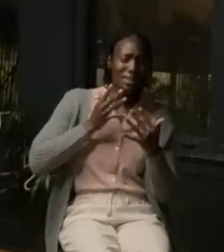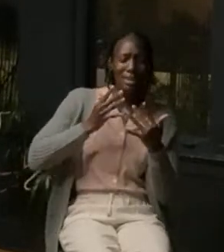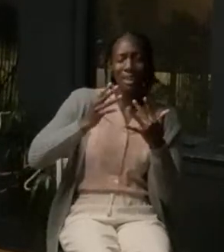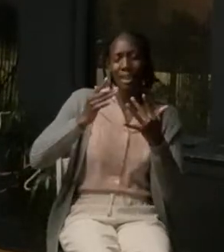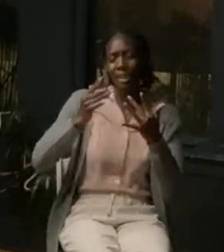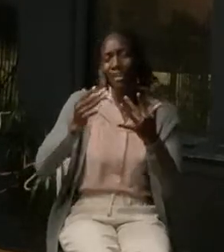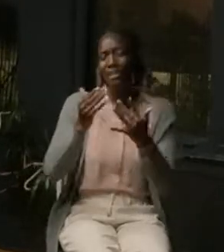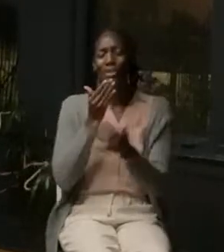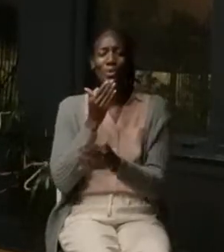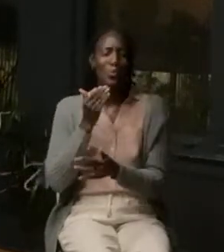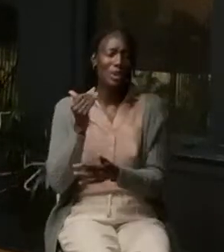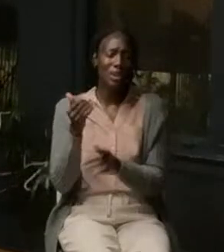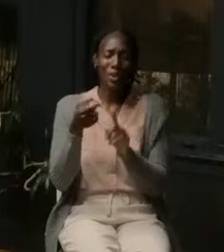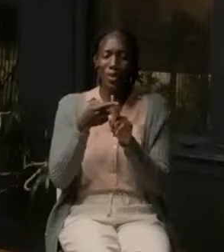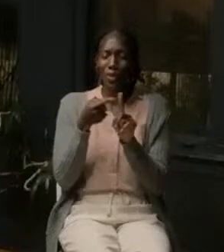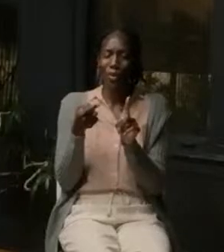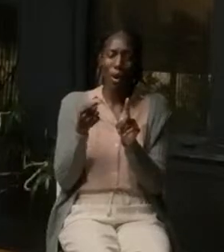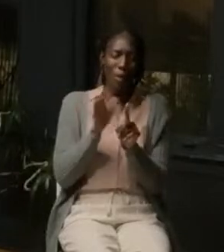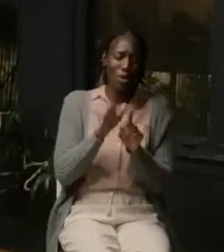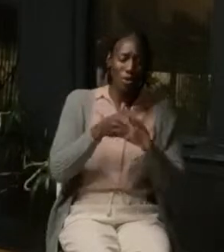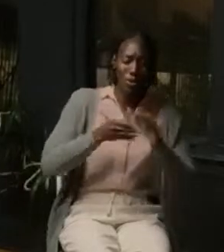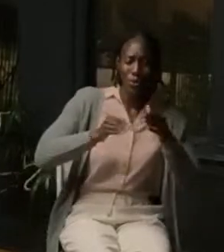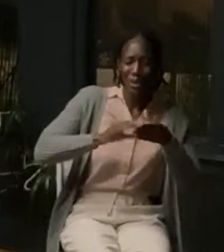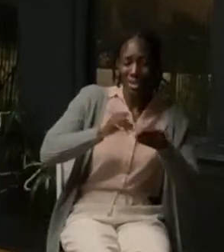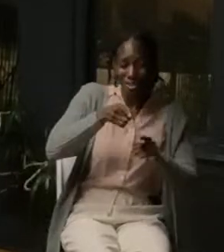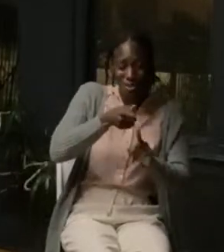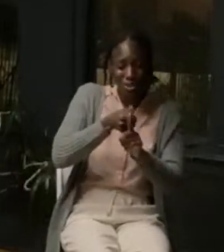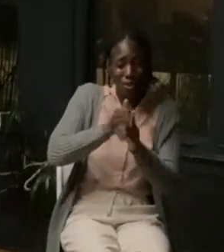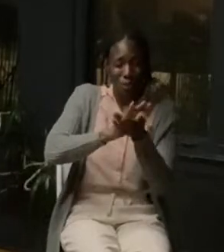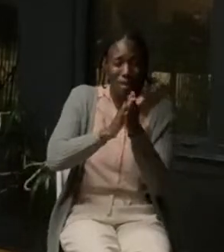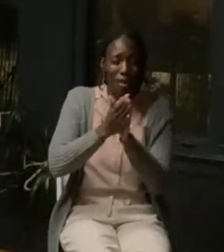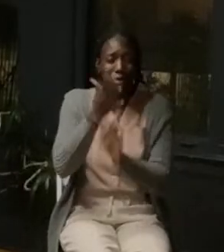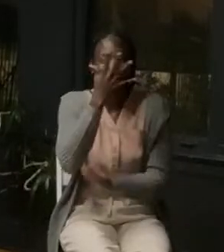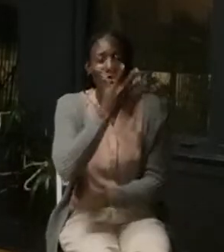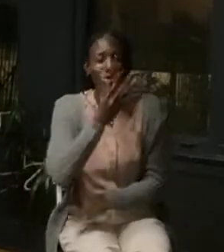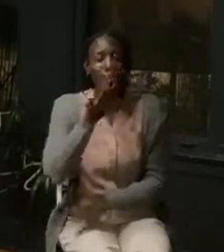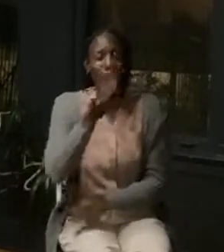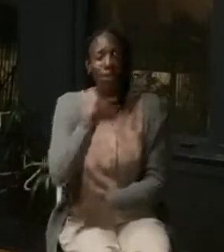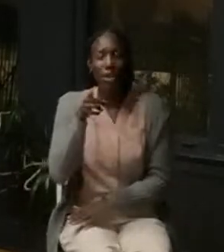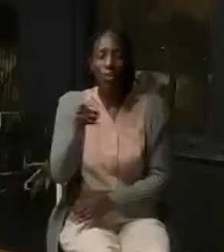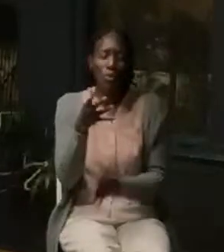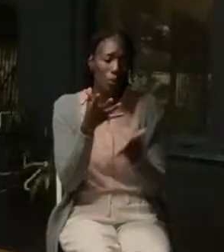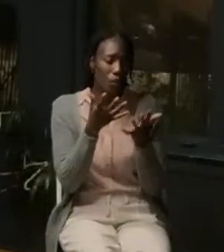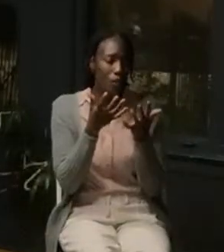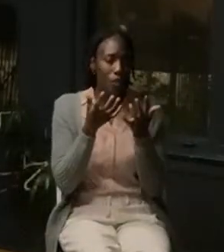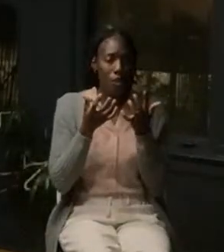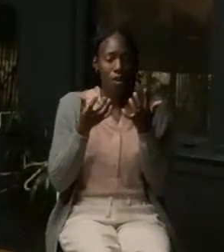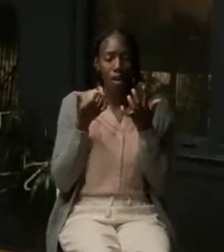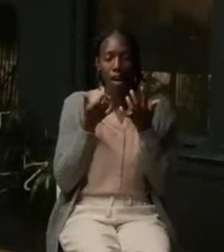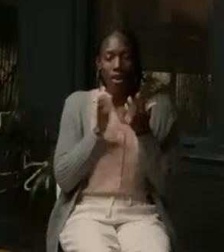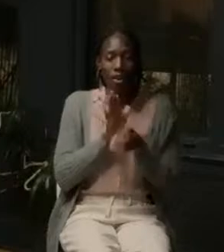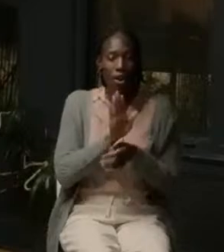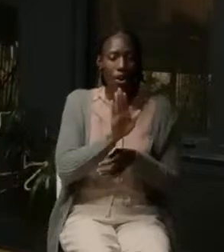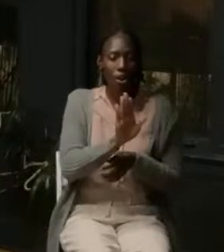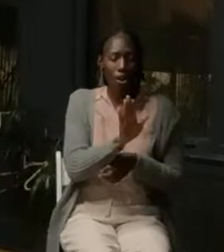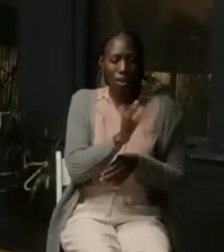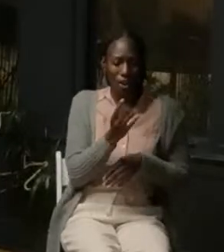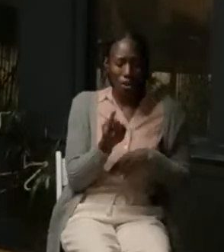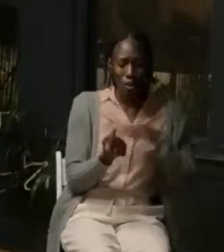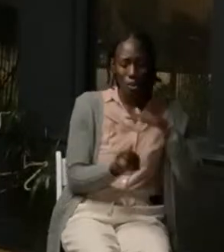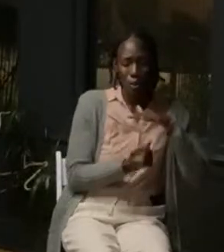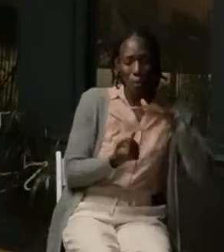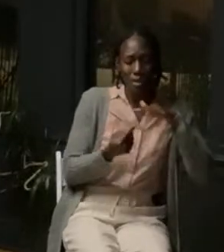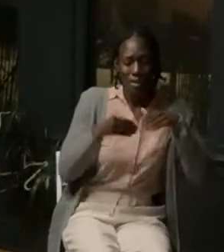she becomes beautiful? That you long for her entreating loneliness in the night